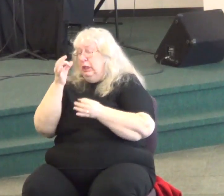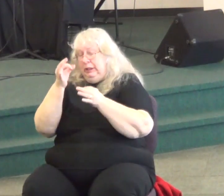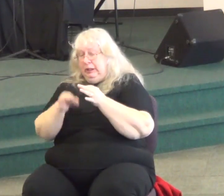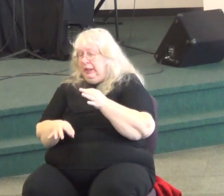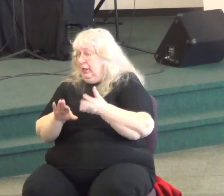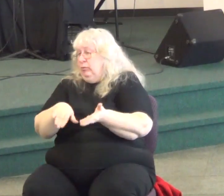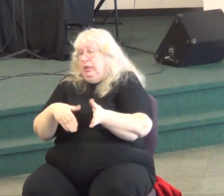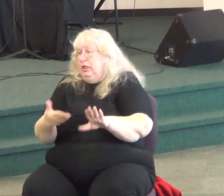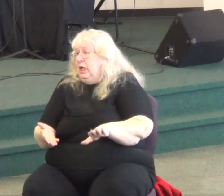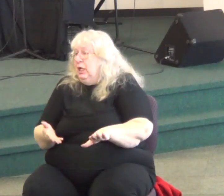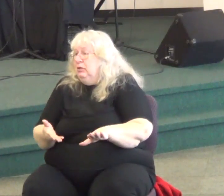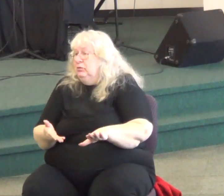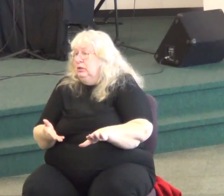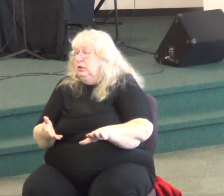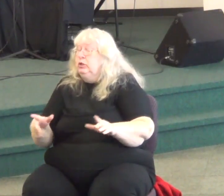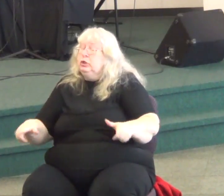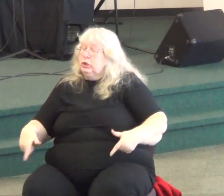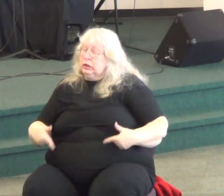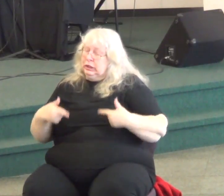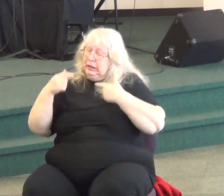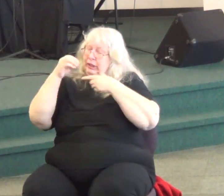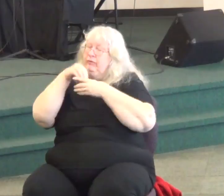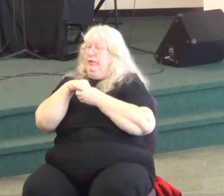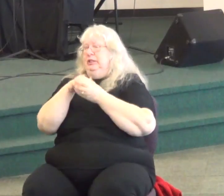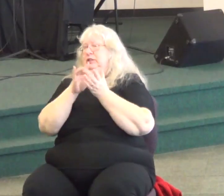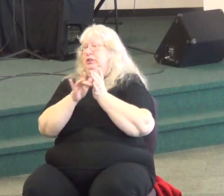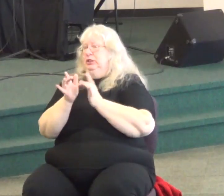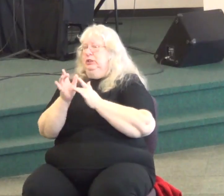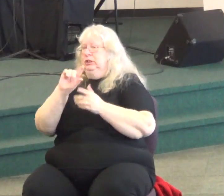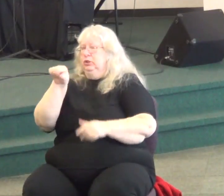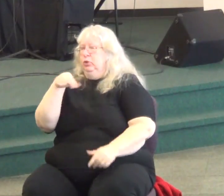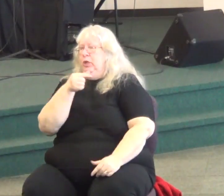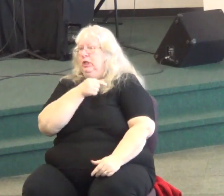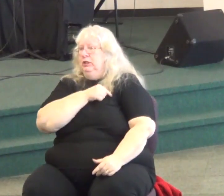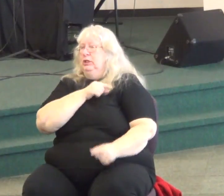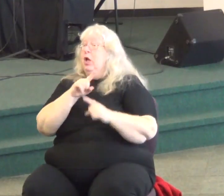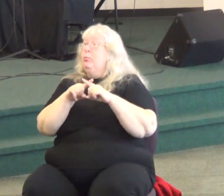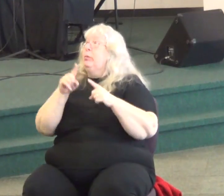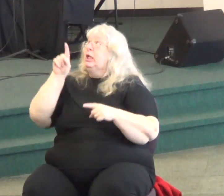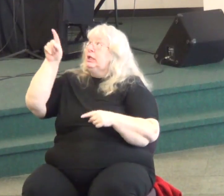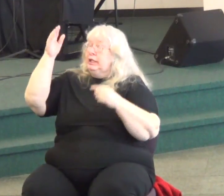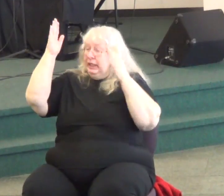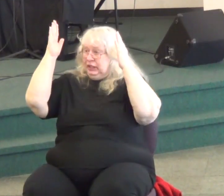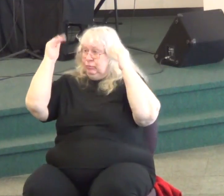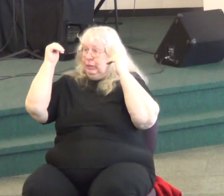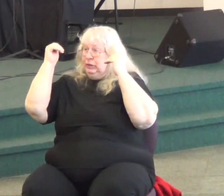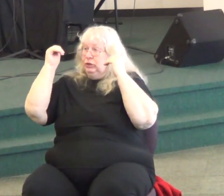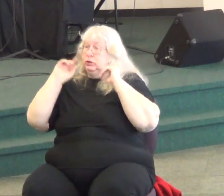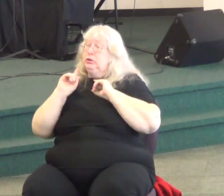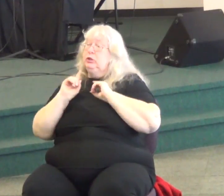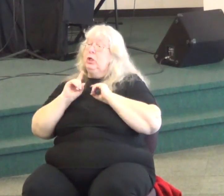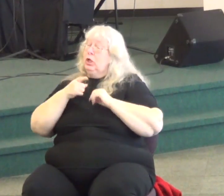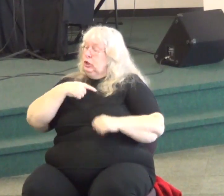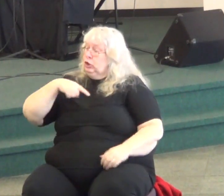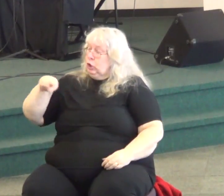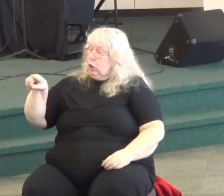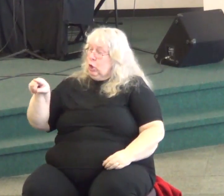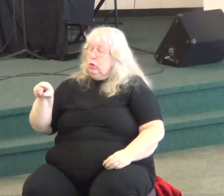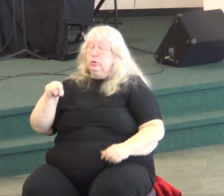You can live in Jesus' grace, but he expects you to go and sin no more. Don't do that mess over